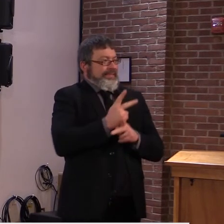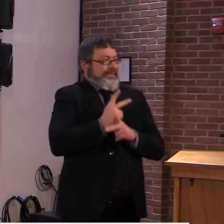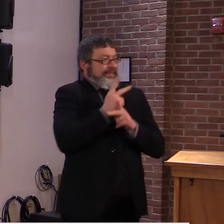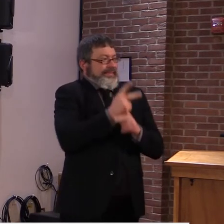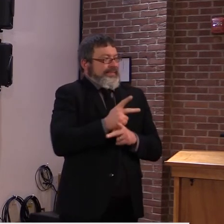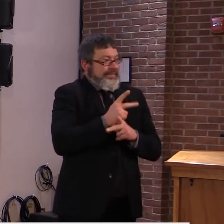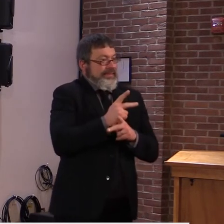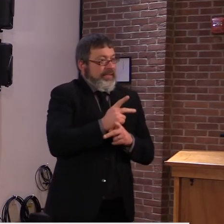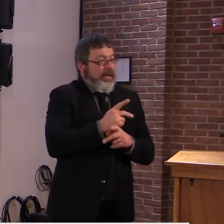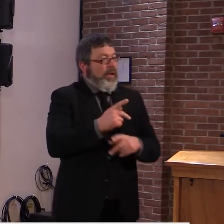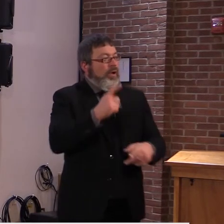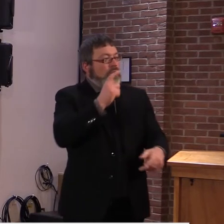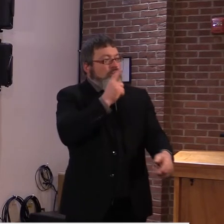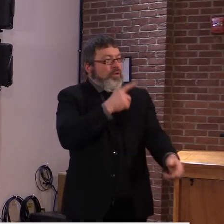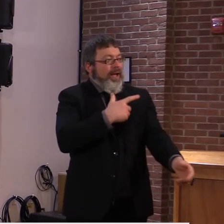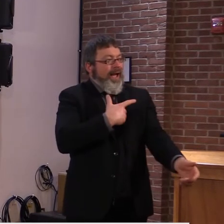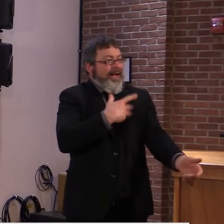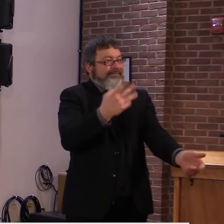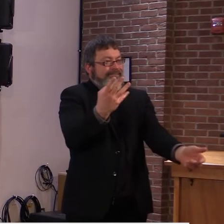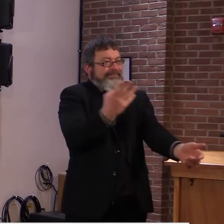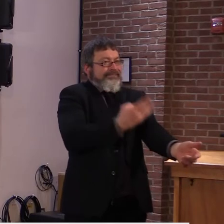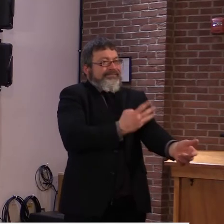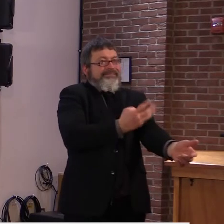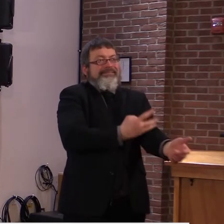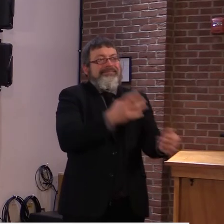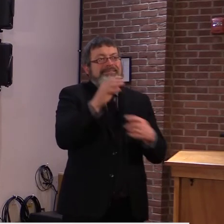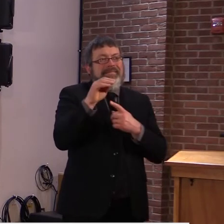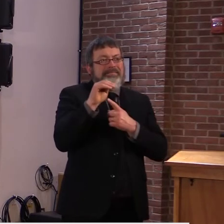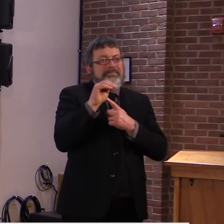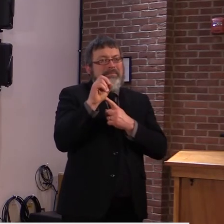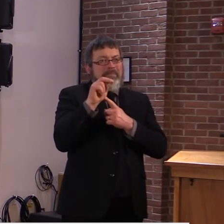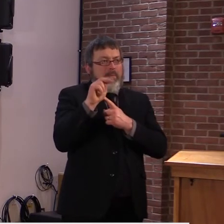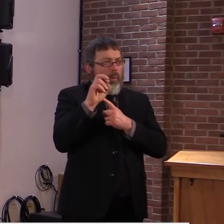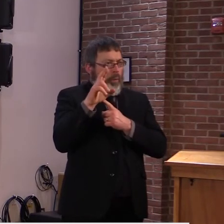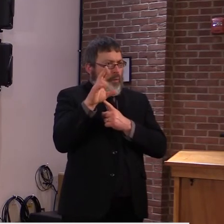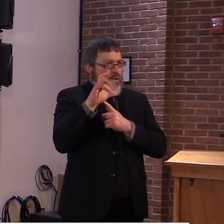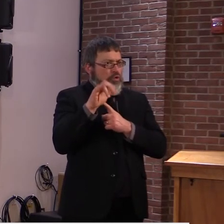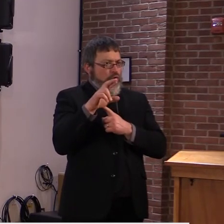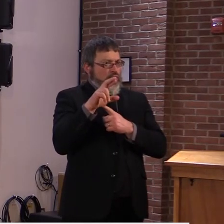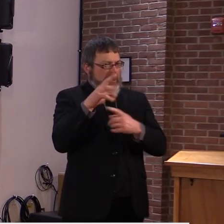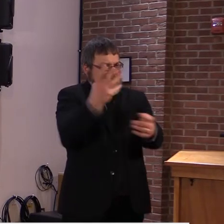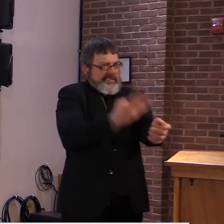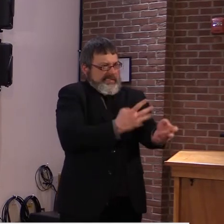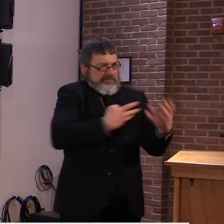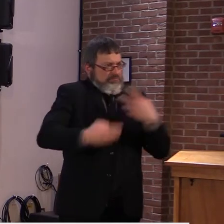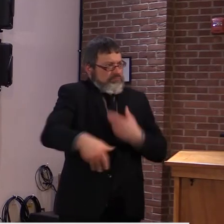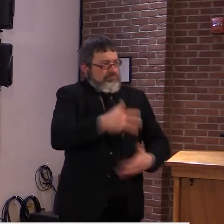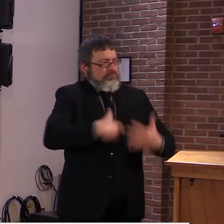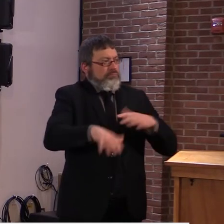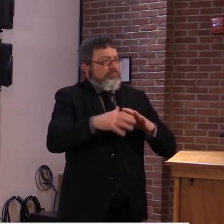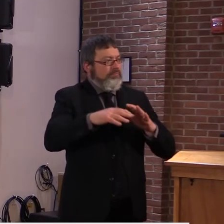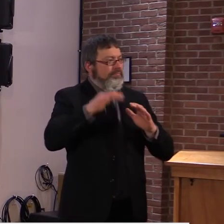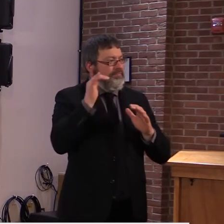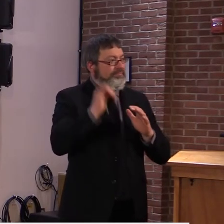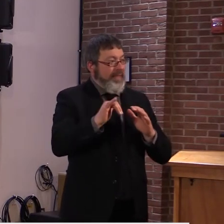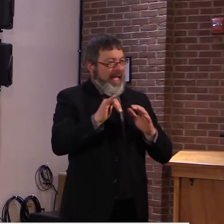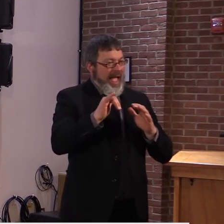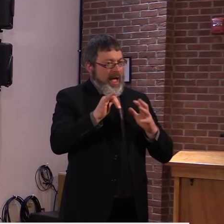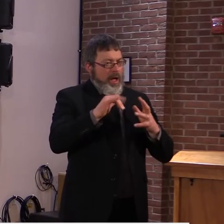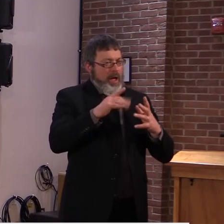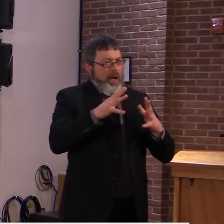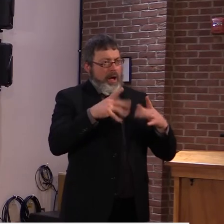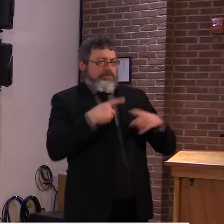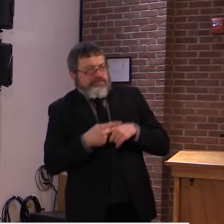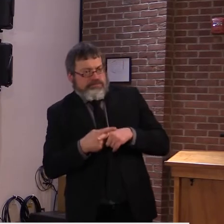monoclonal antibody therapy, because that could interfere with the immune response. Otherwise, pretty much anyone